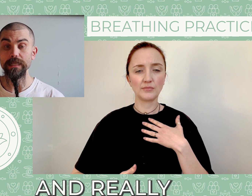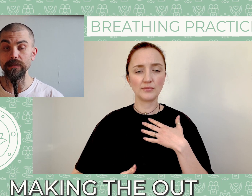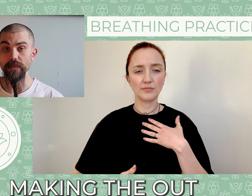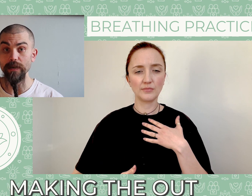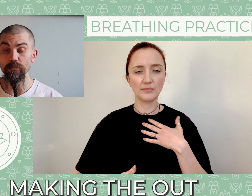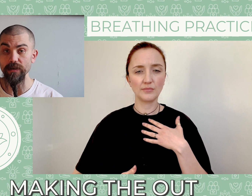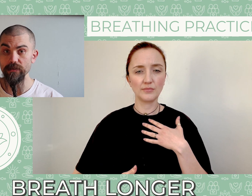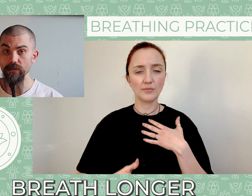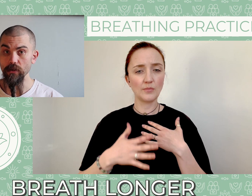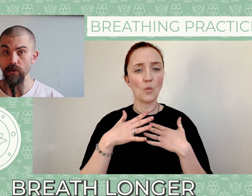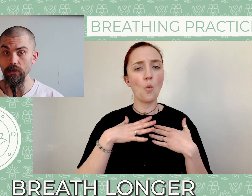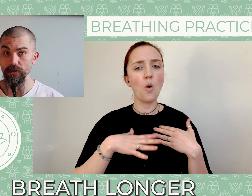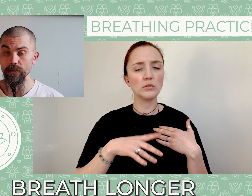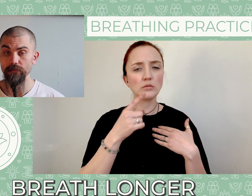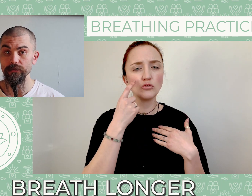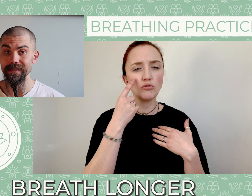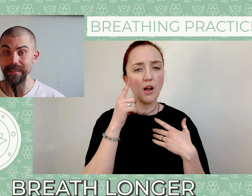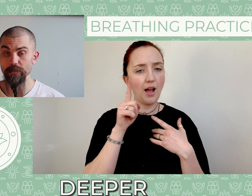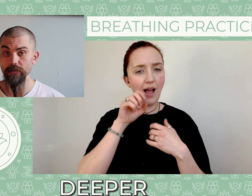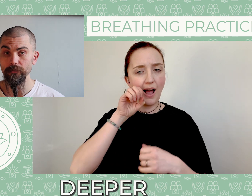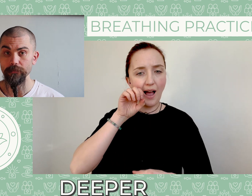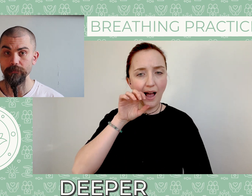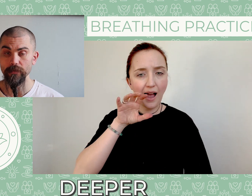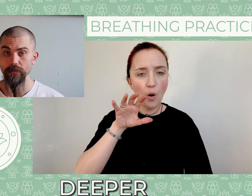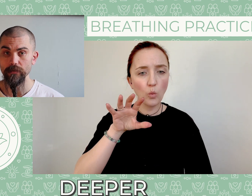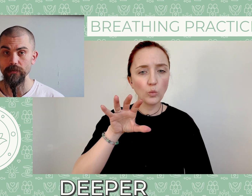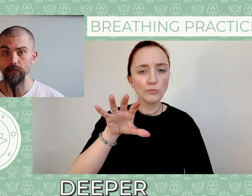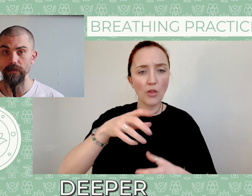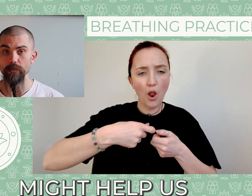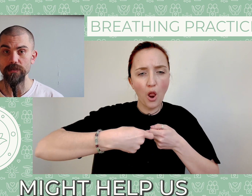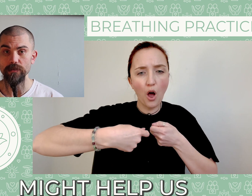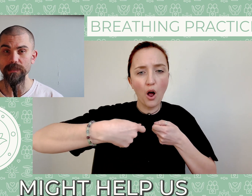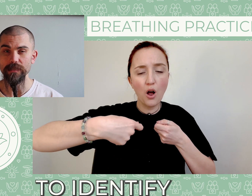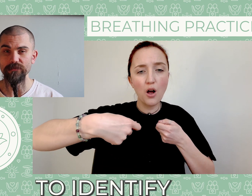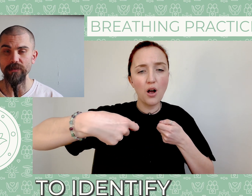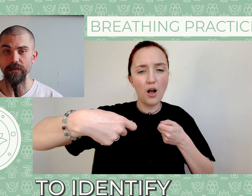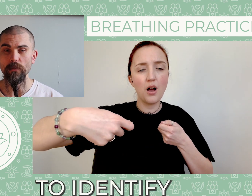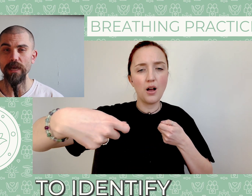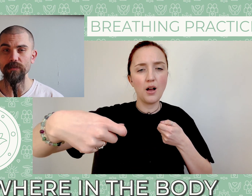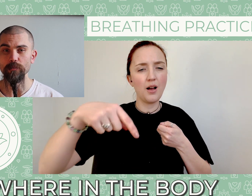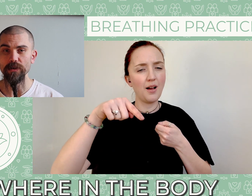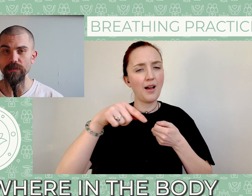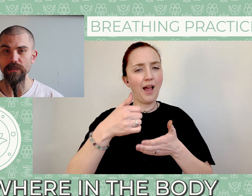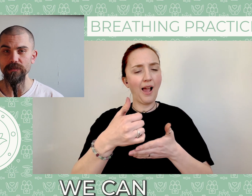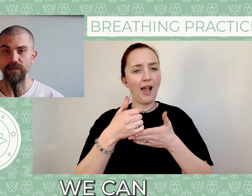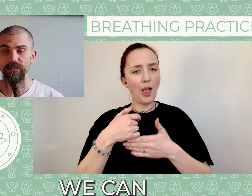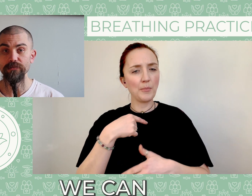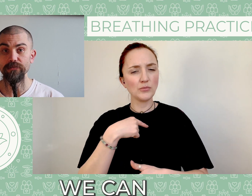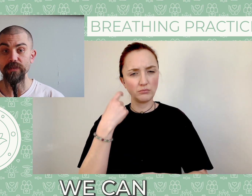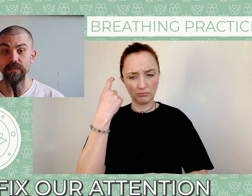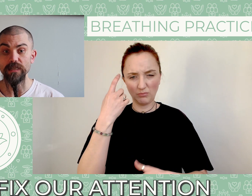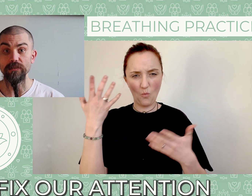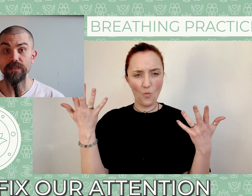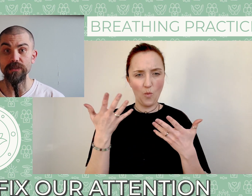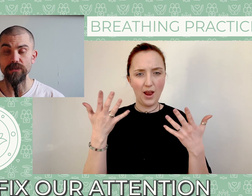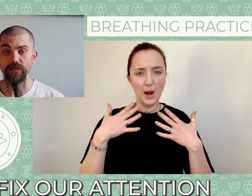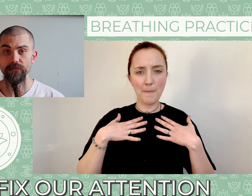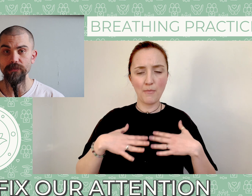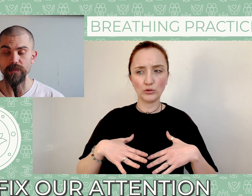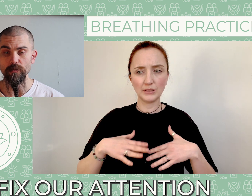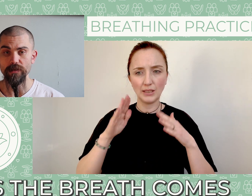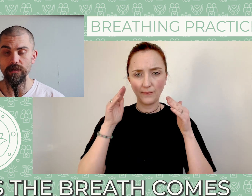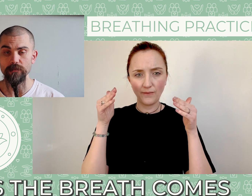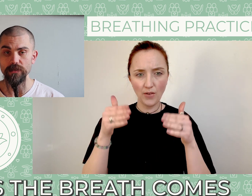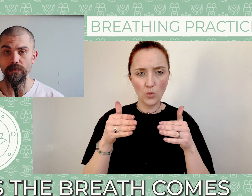And really making the out-breath longer, deeper, might help us to identify where in the body we can fix our